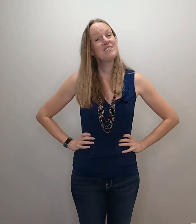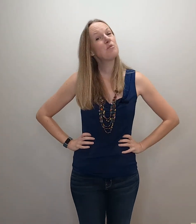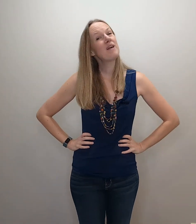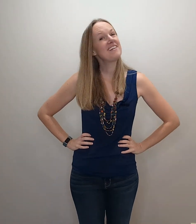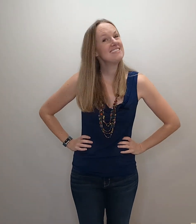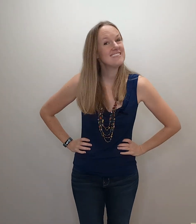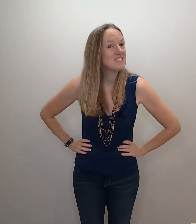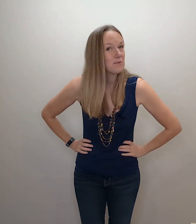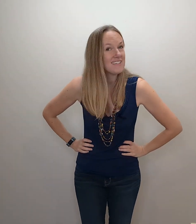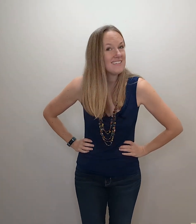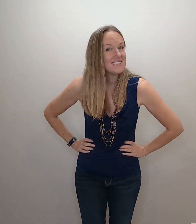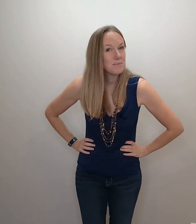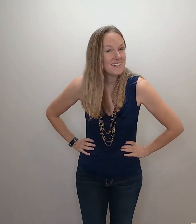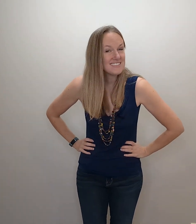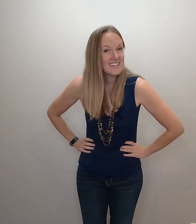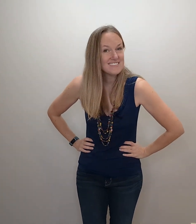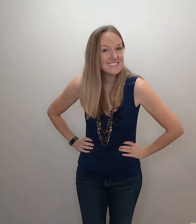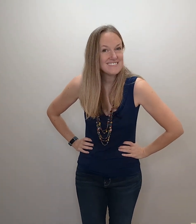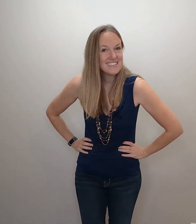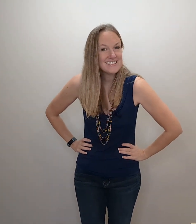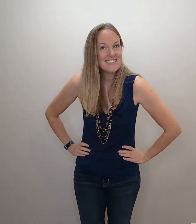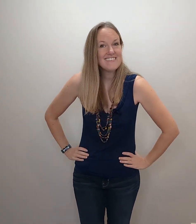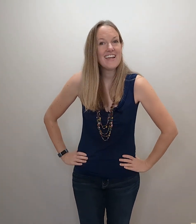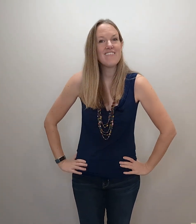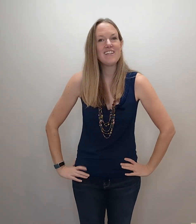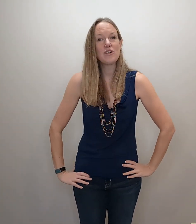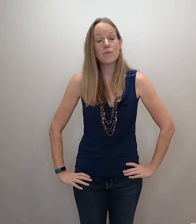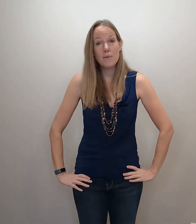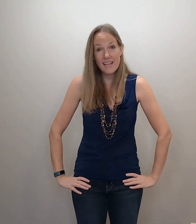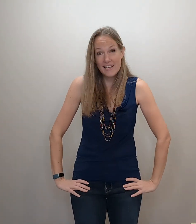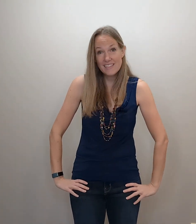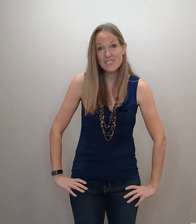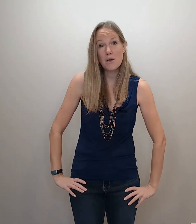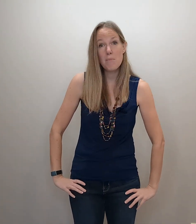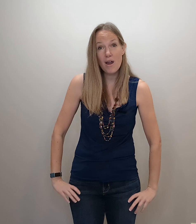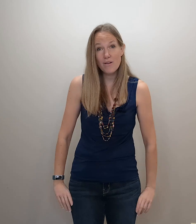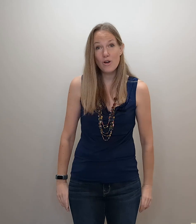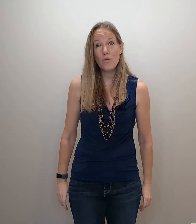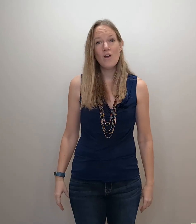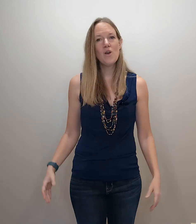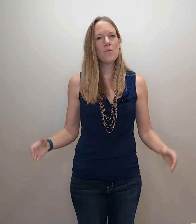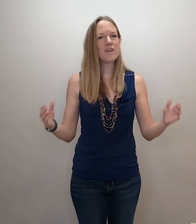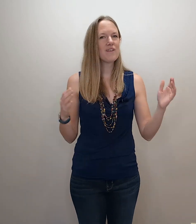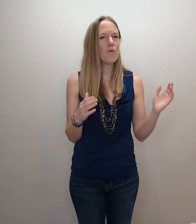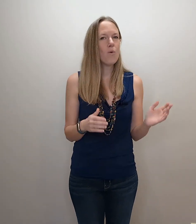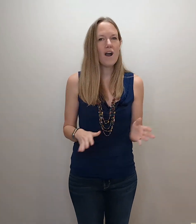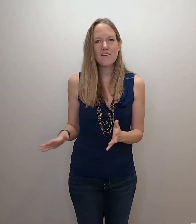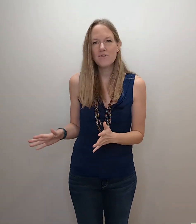so practice this one as many times as you need to, and when you're ready tomorrow, we're gonna walk through